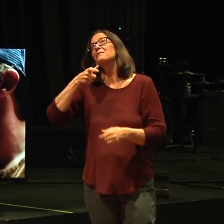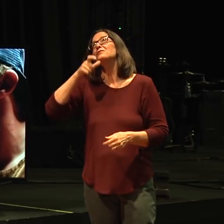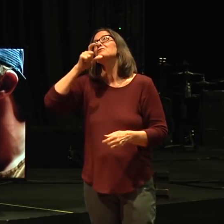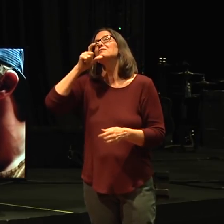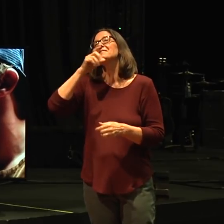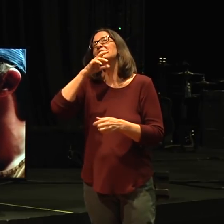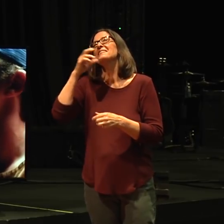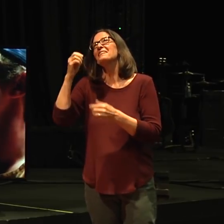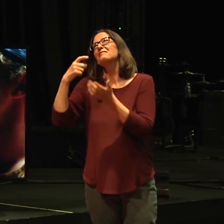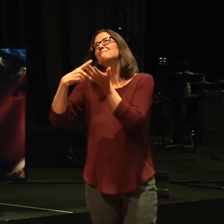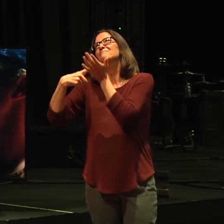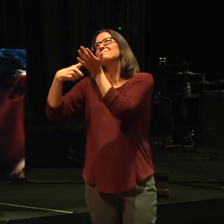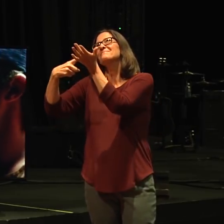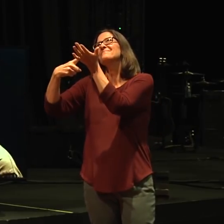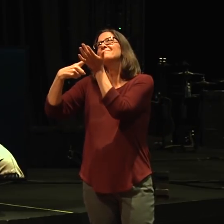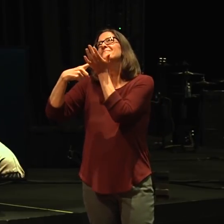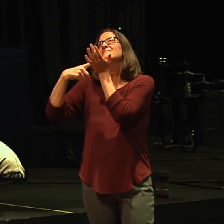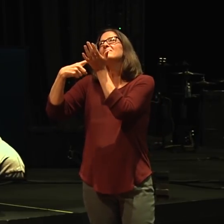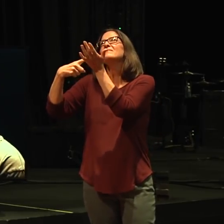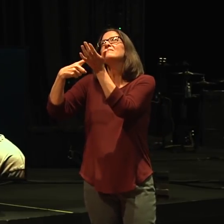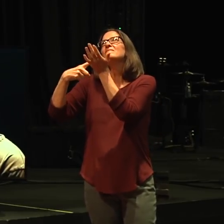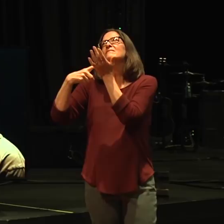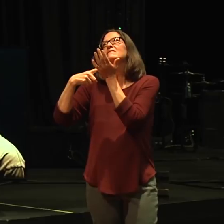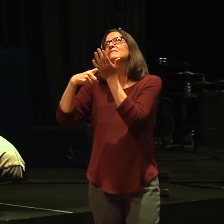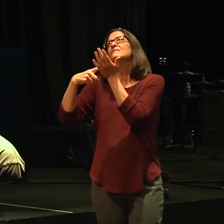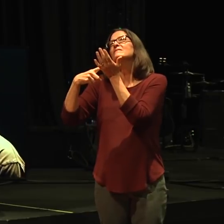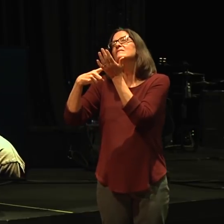drink and work it out.